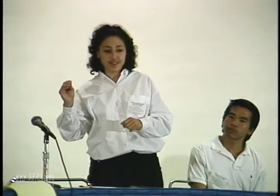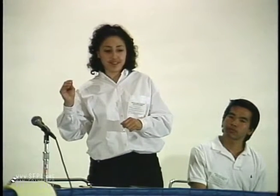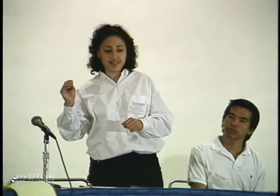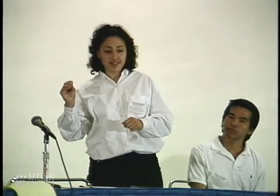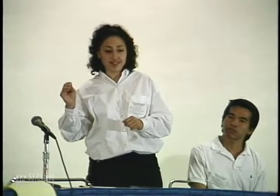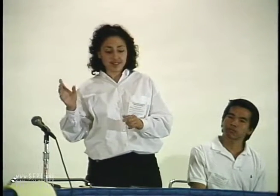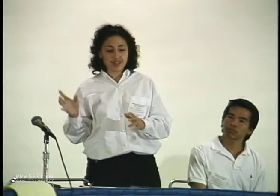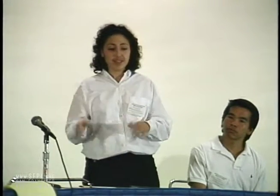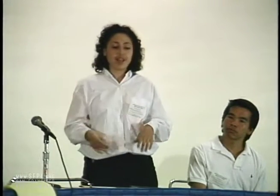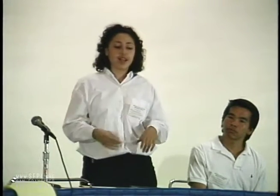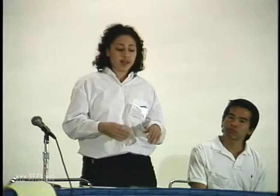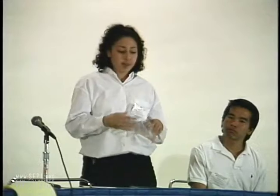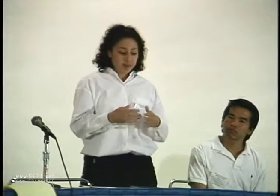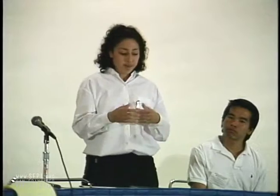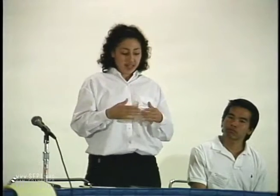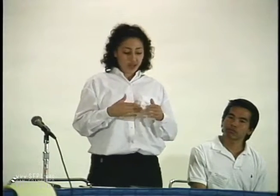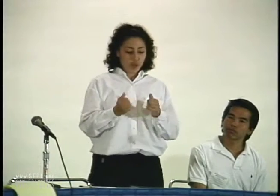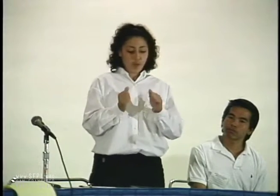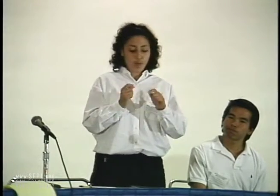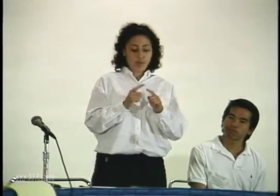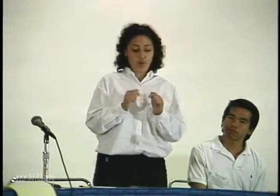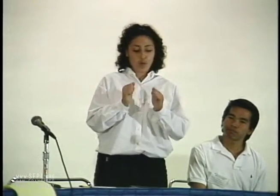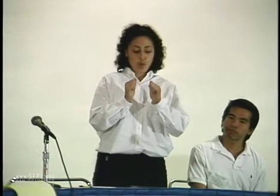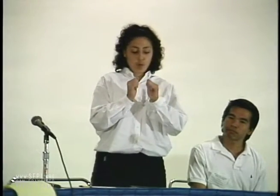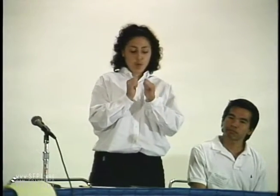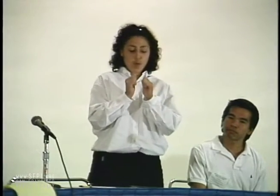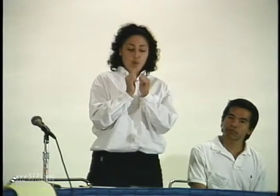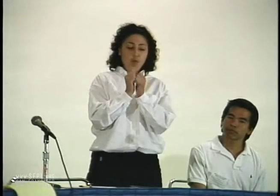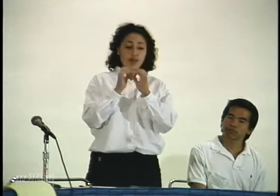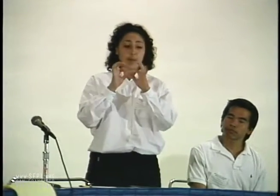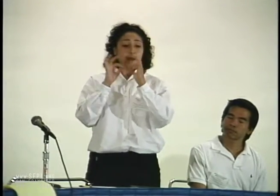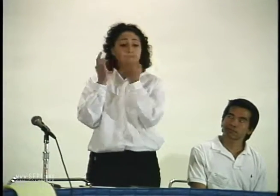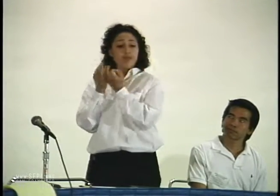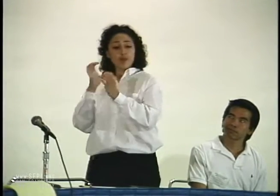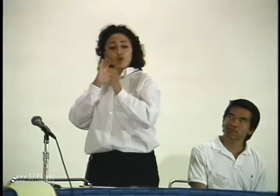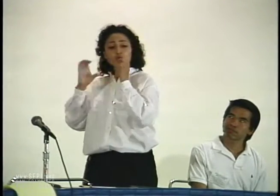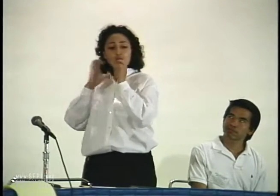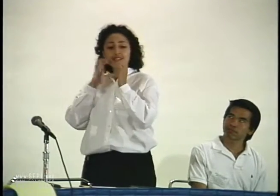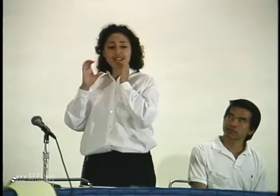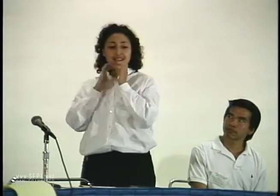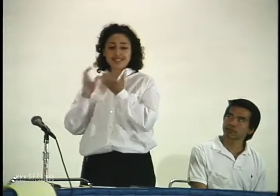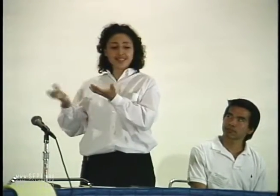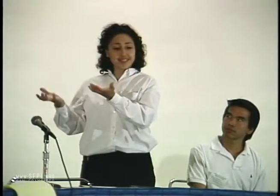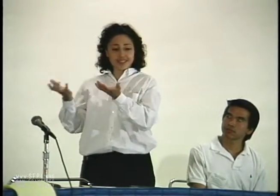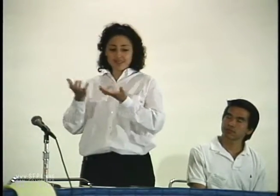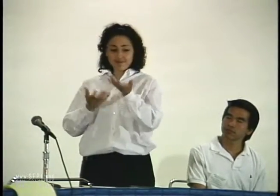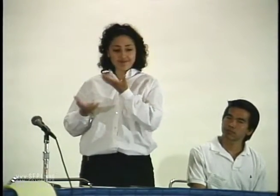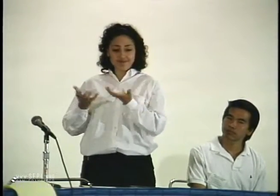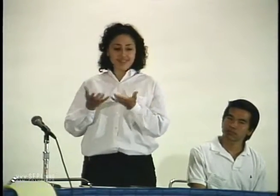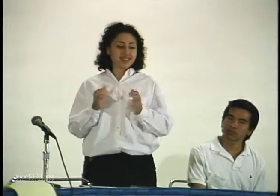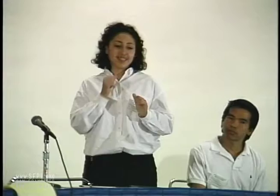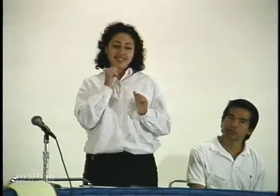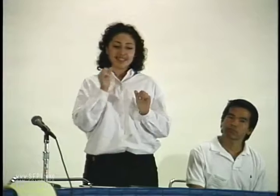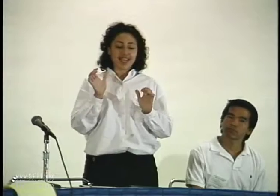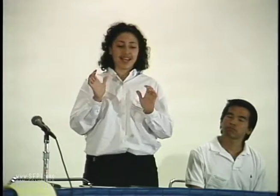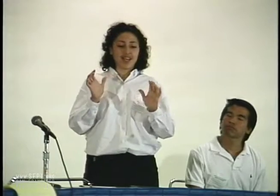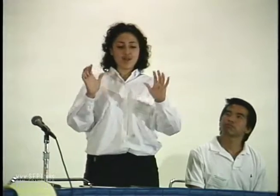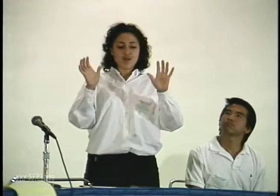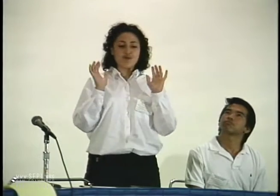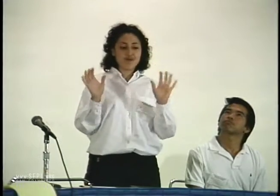for my father and his company. Anyway, the communication with my family